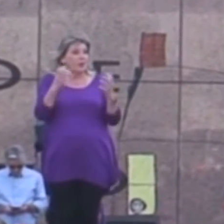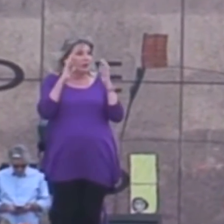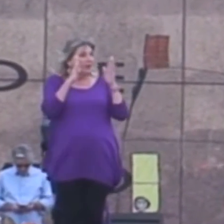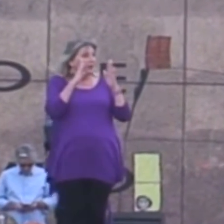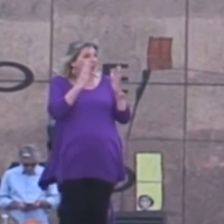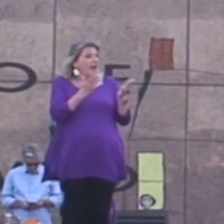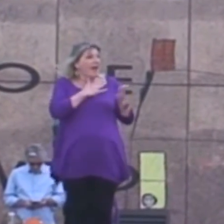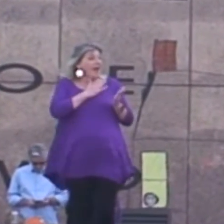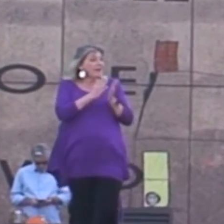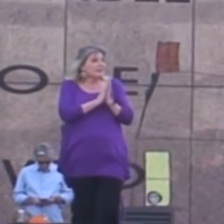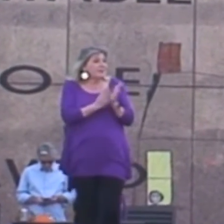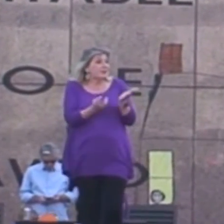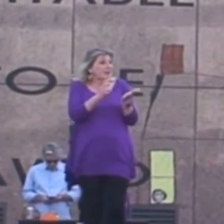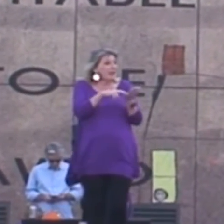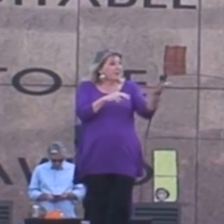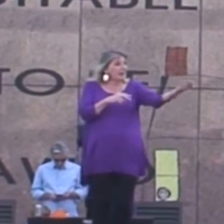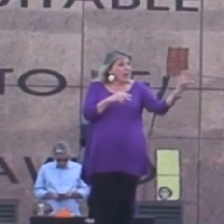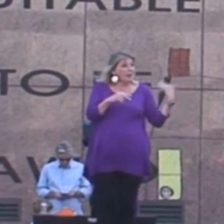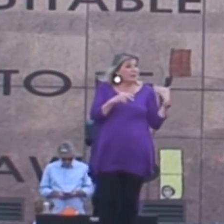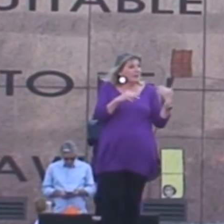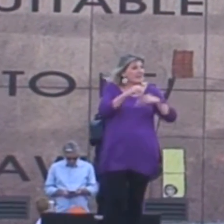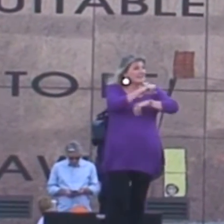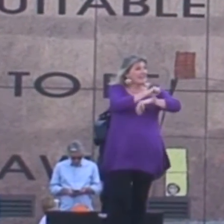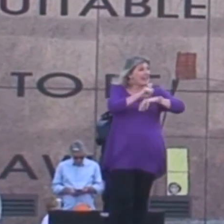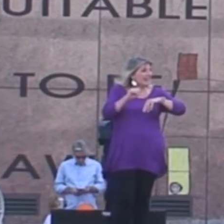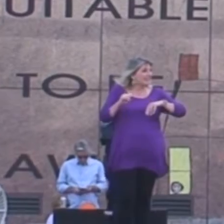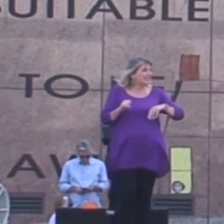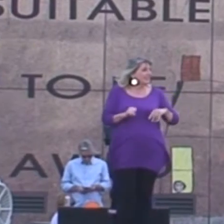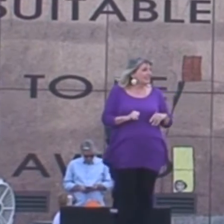ask them to stand up and come to the front of the stage.